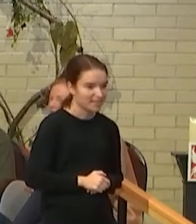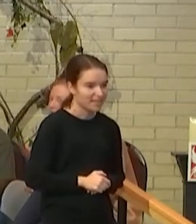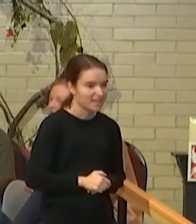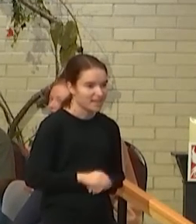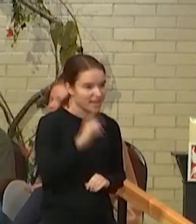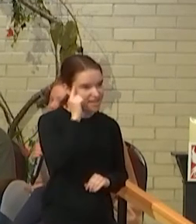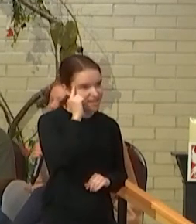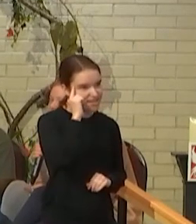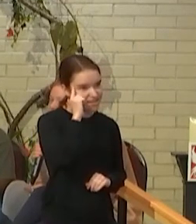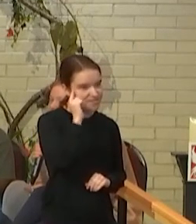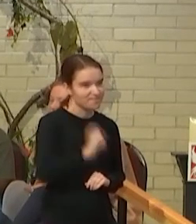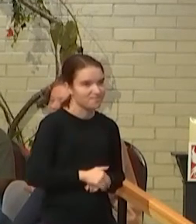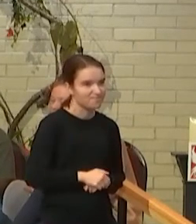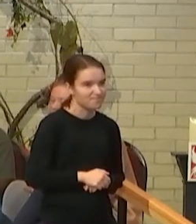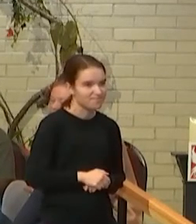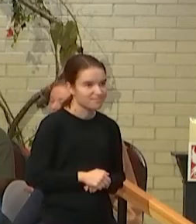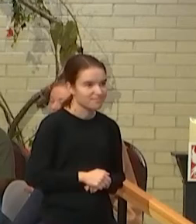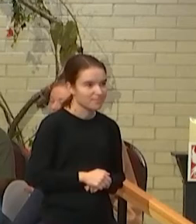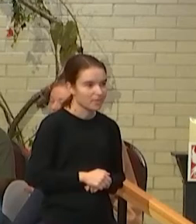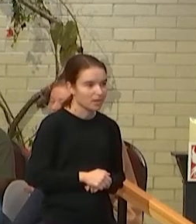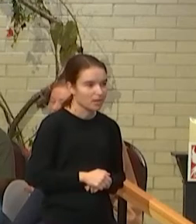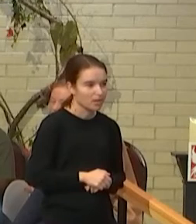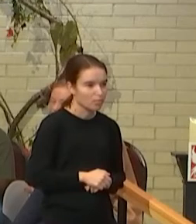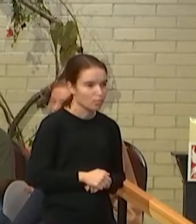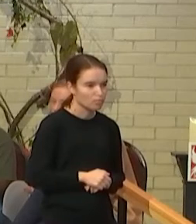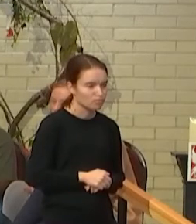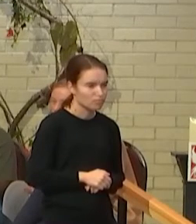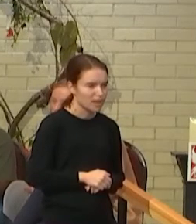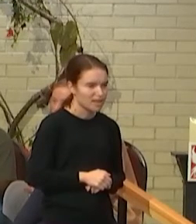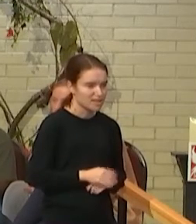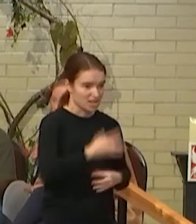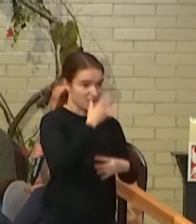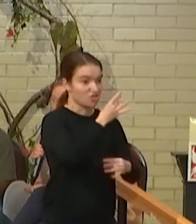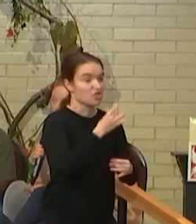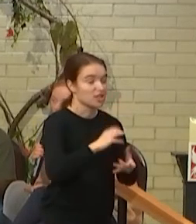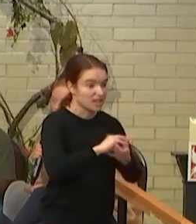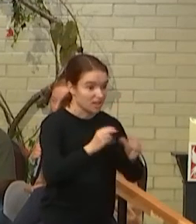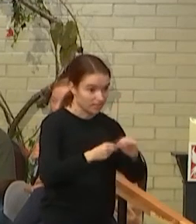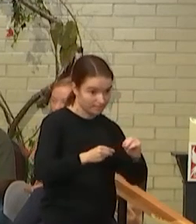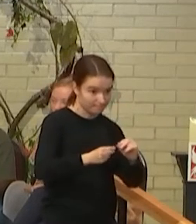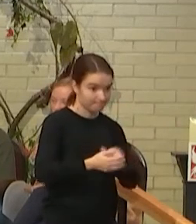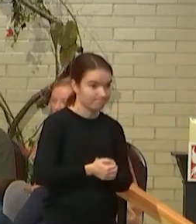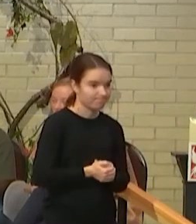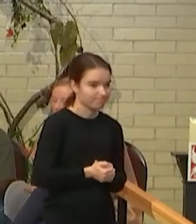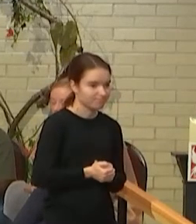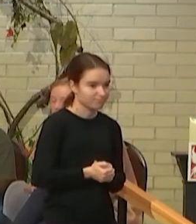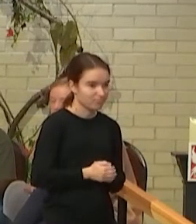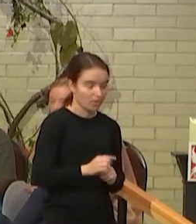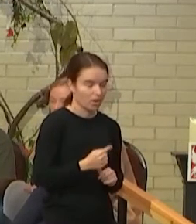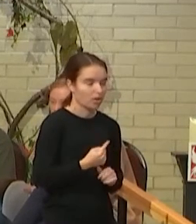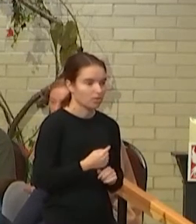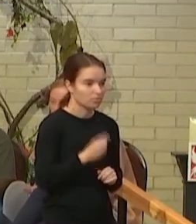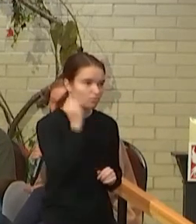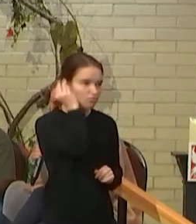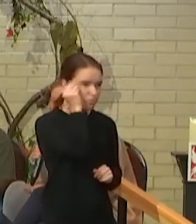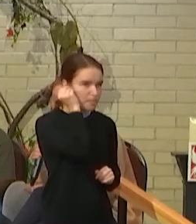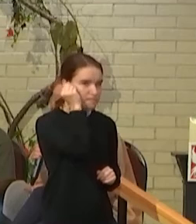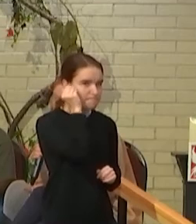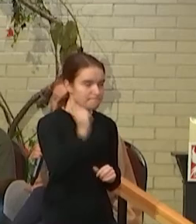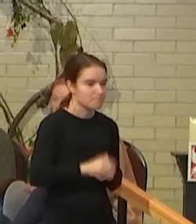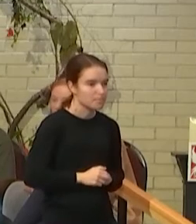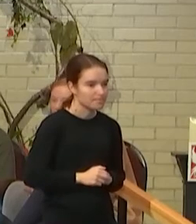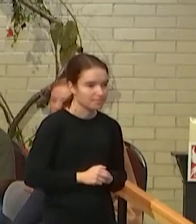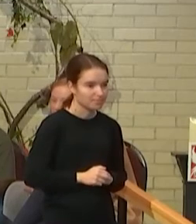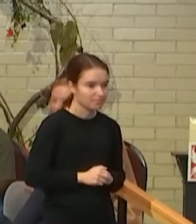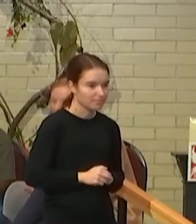I think I've had a lot of like crazy, interesting stories, but one that I like will always take with me was